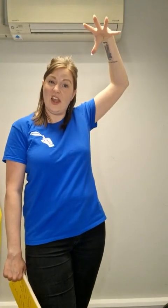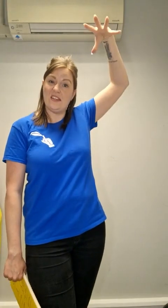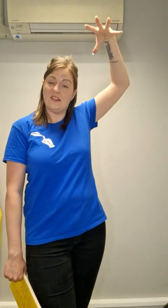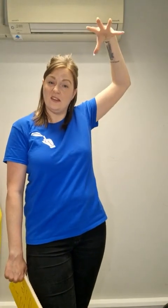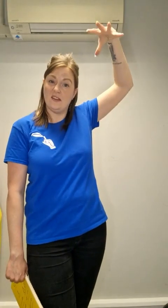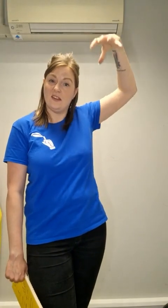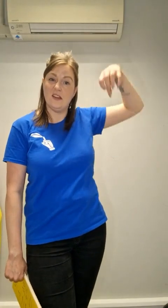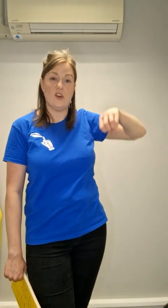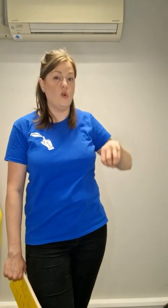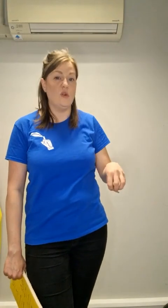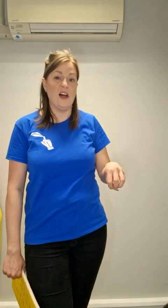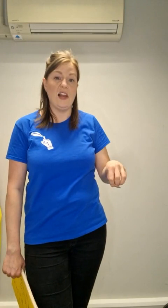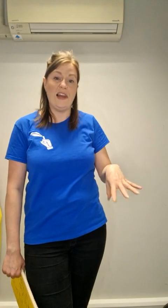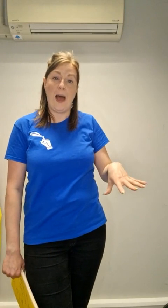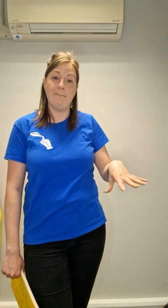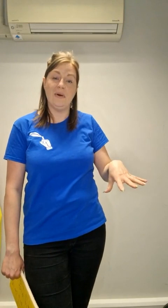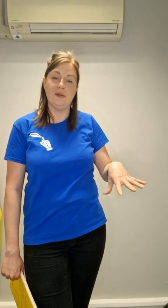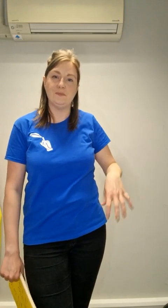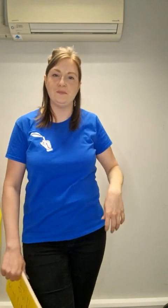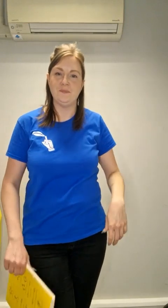light, or a lamp.